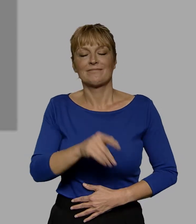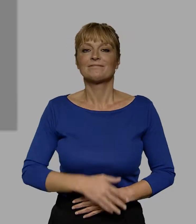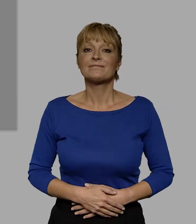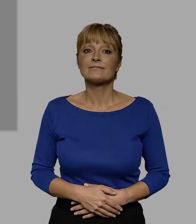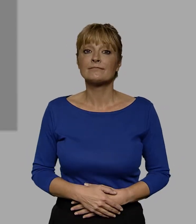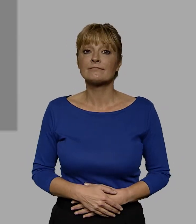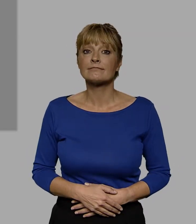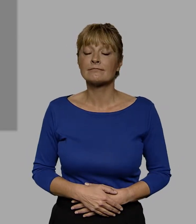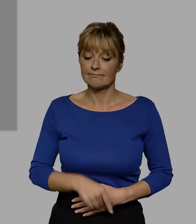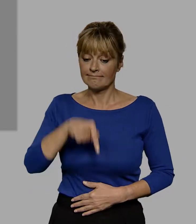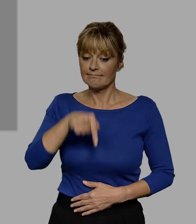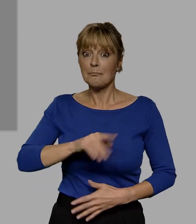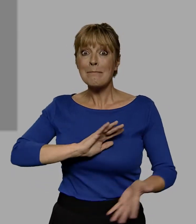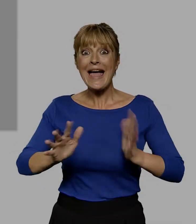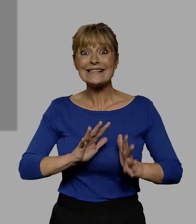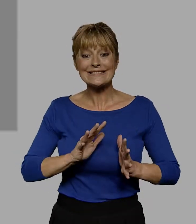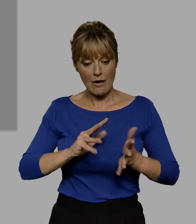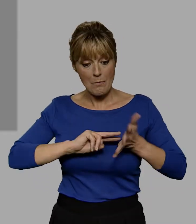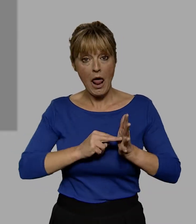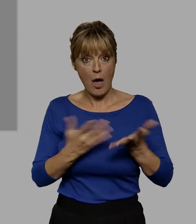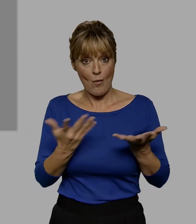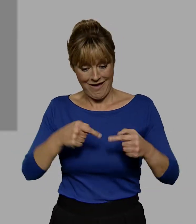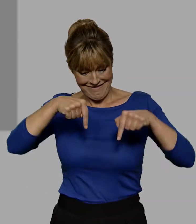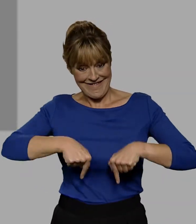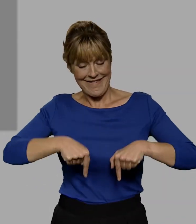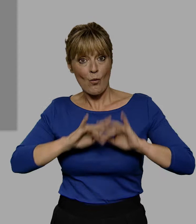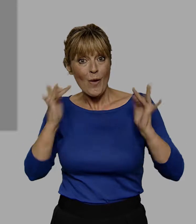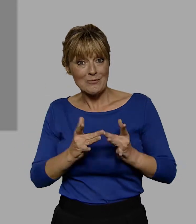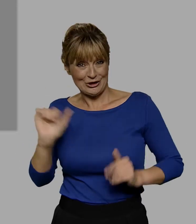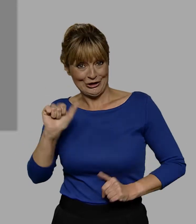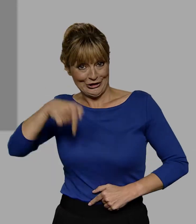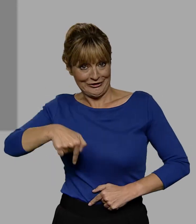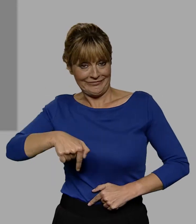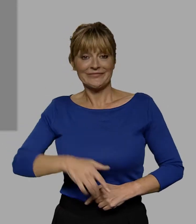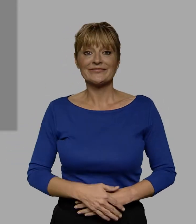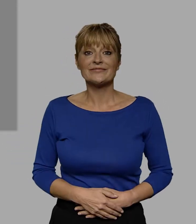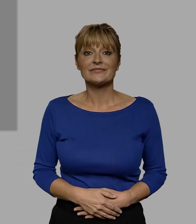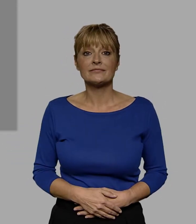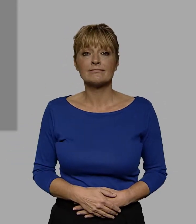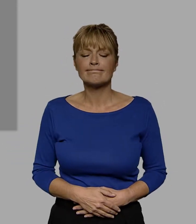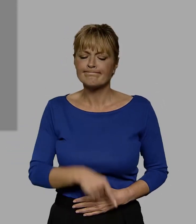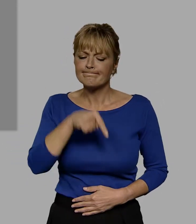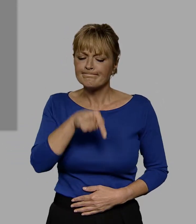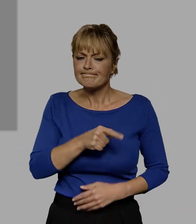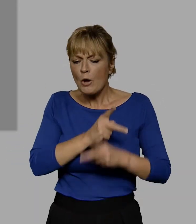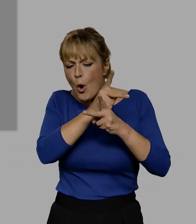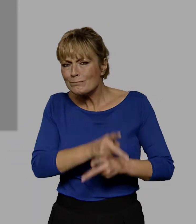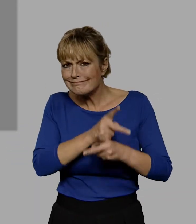The British Sign Language version of this plan is available on our website. To the extent that the functions